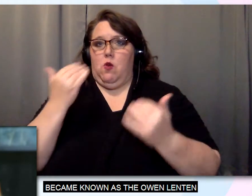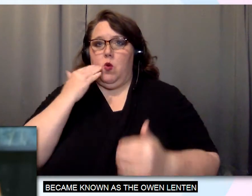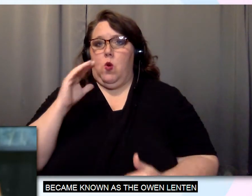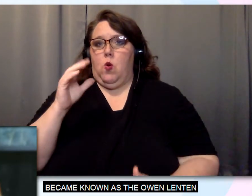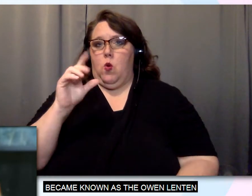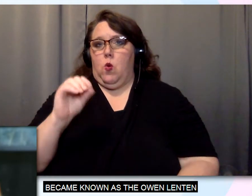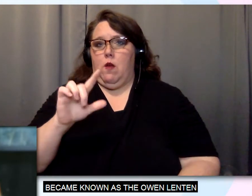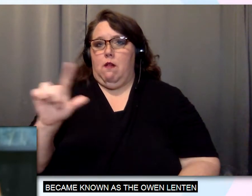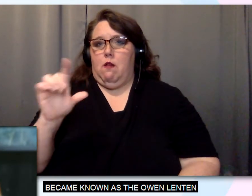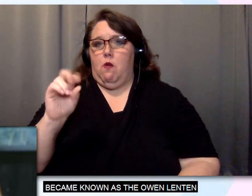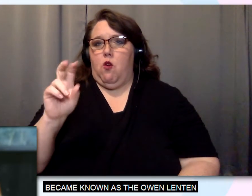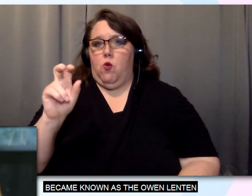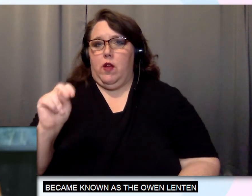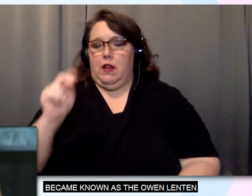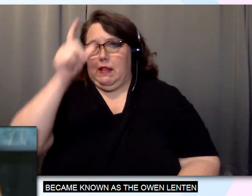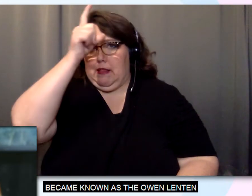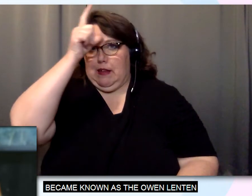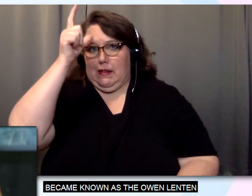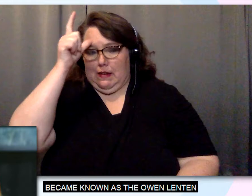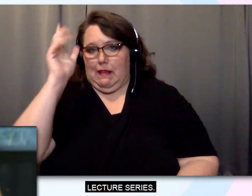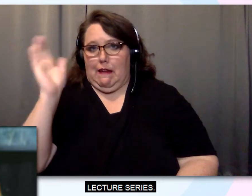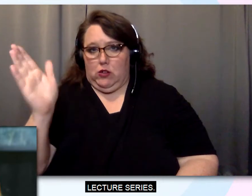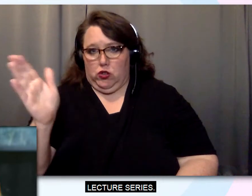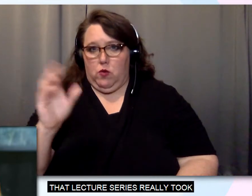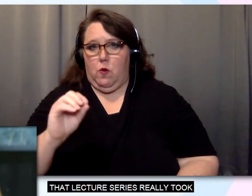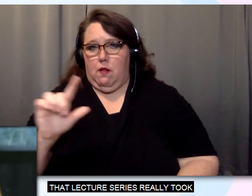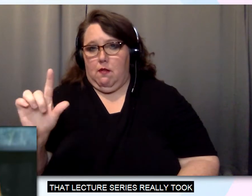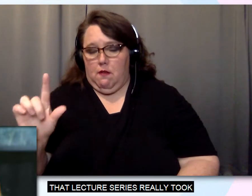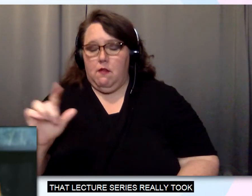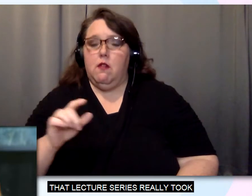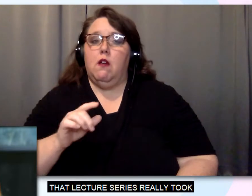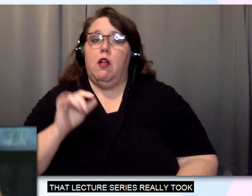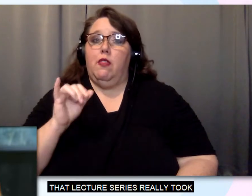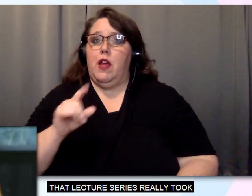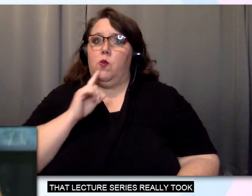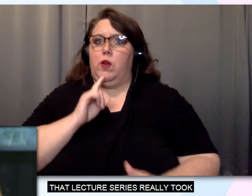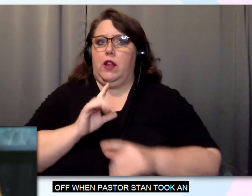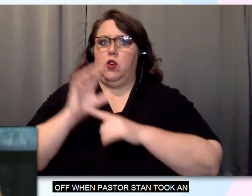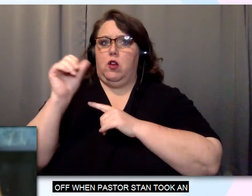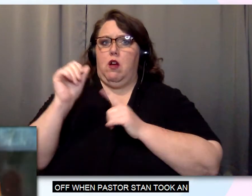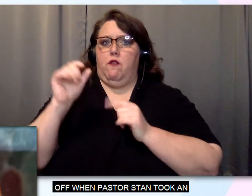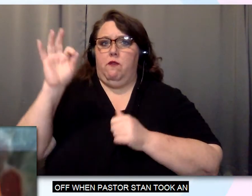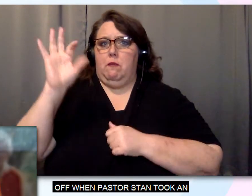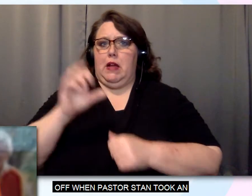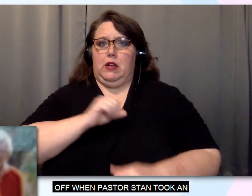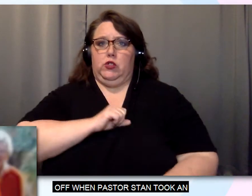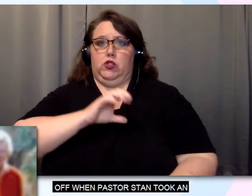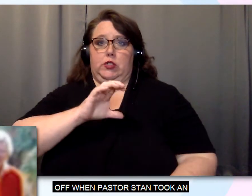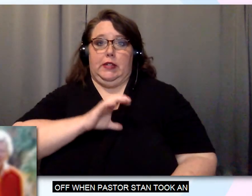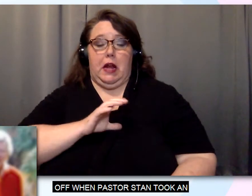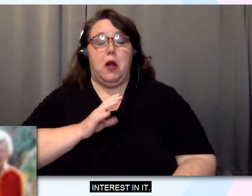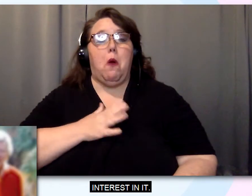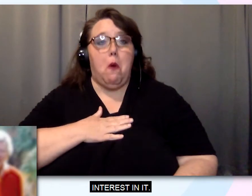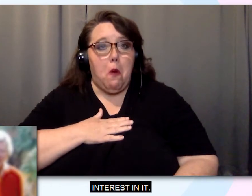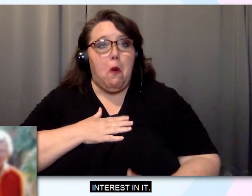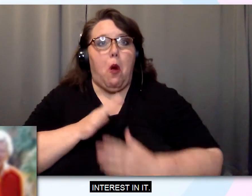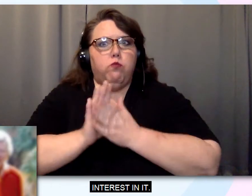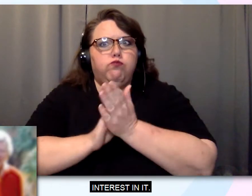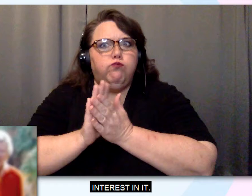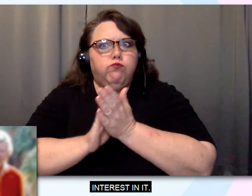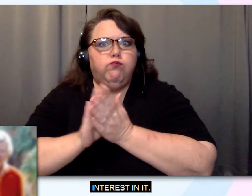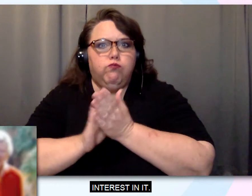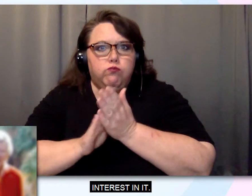became known as the Owen Lenten Lecture Series. That lecture series really took off when Pastor Stan took an interest in